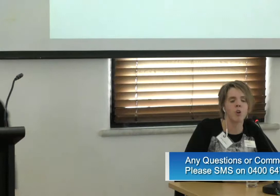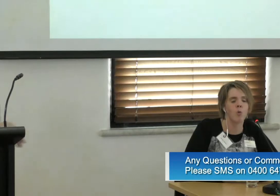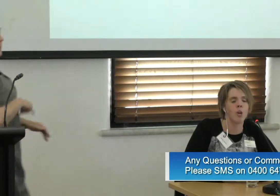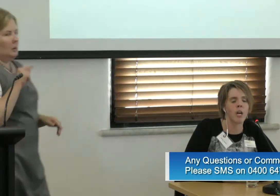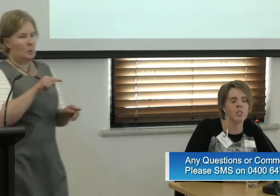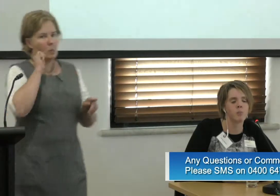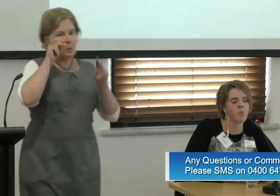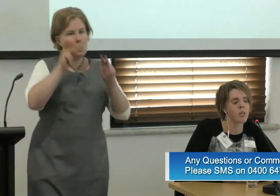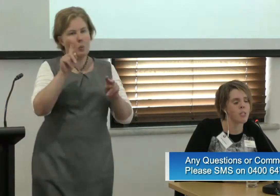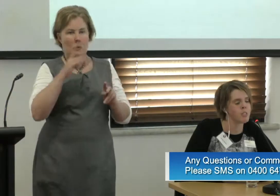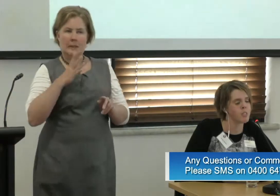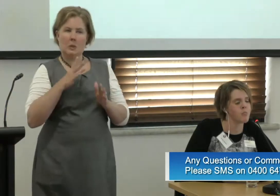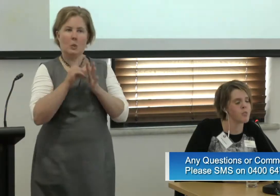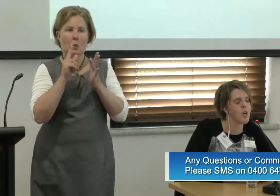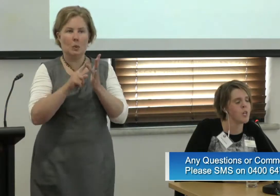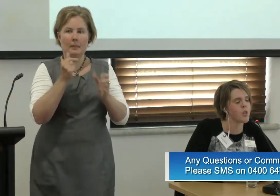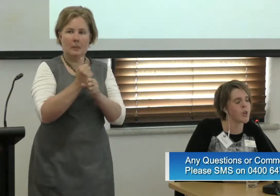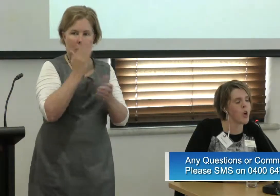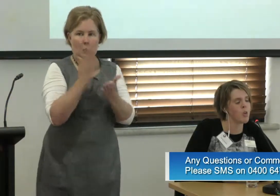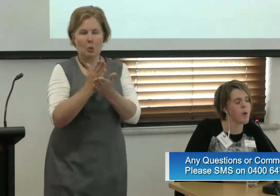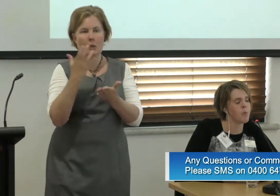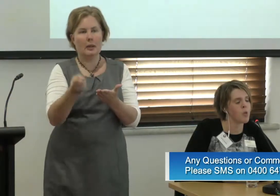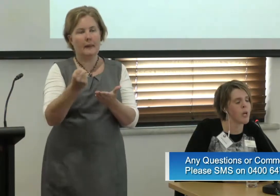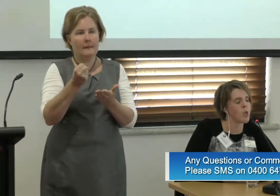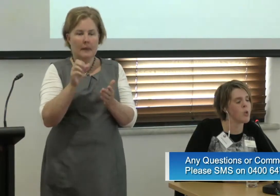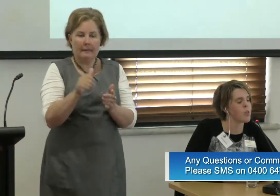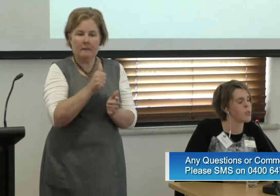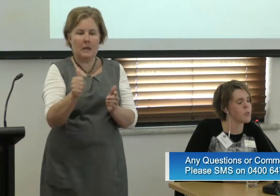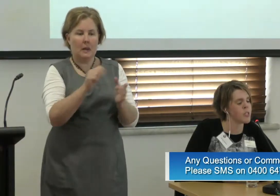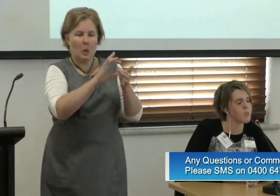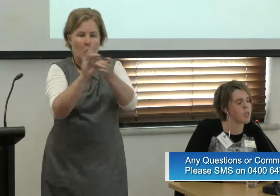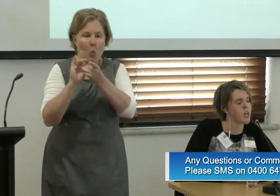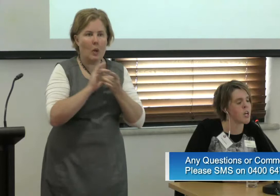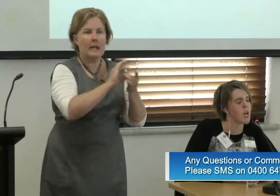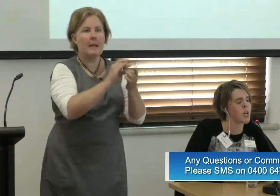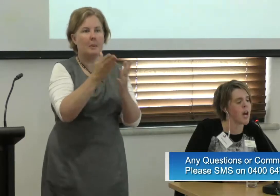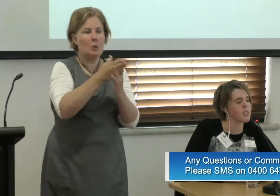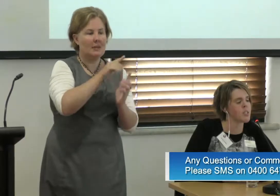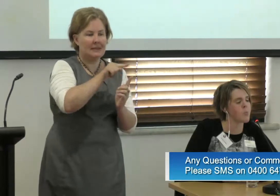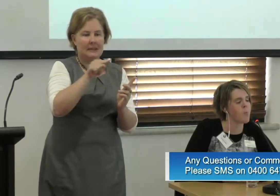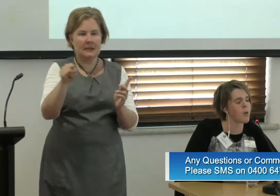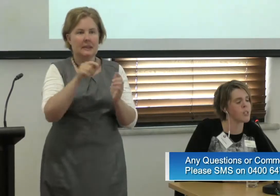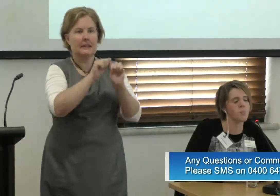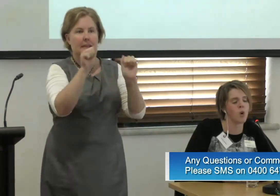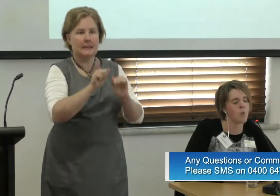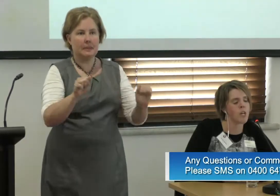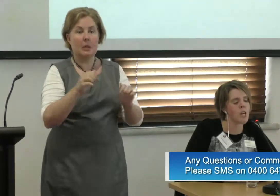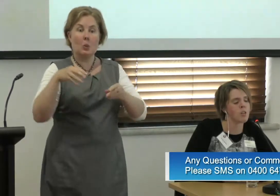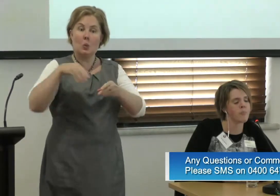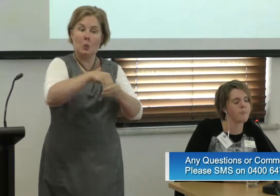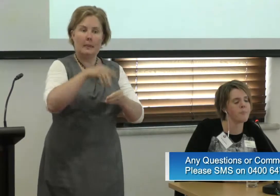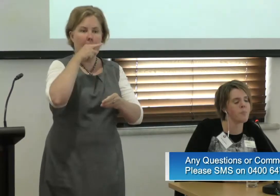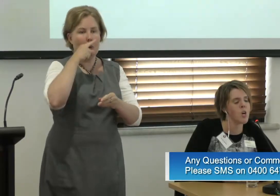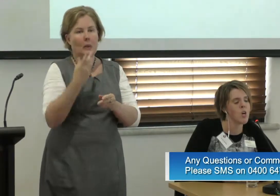effective coordination between these systems so that older people, including those with disability, can access appropriate support when